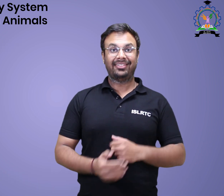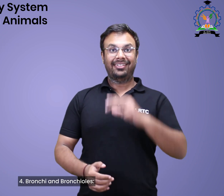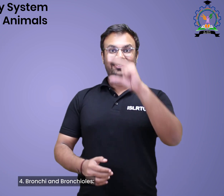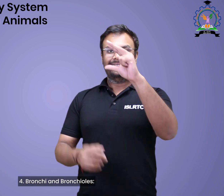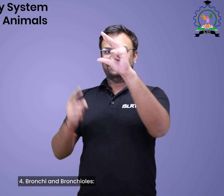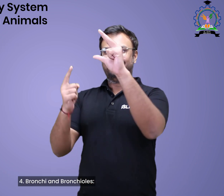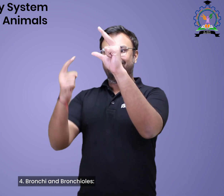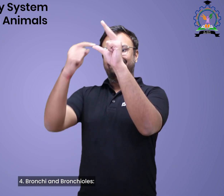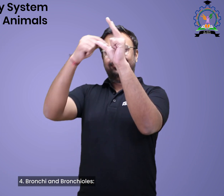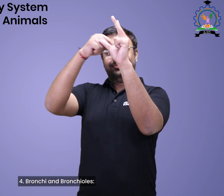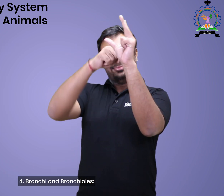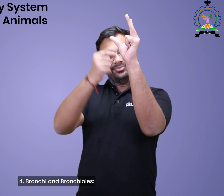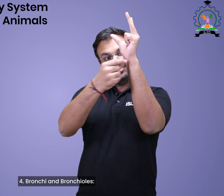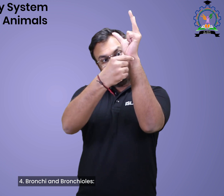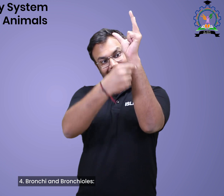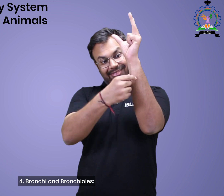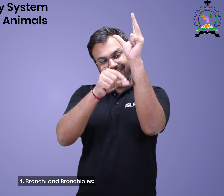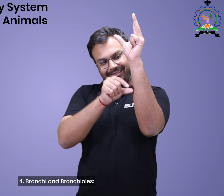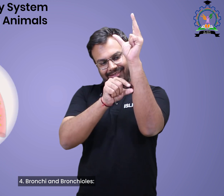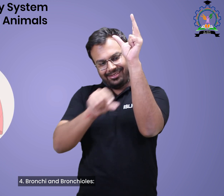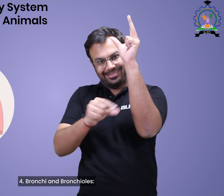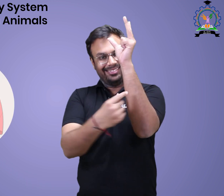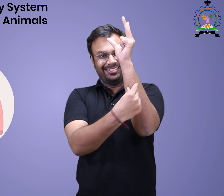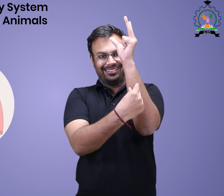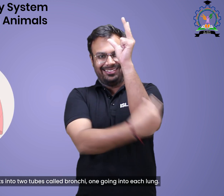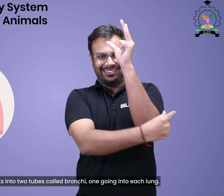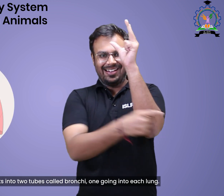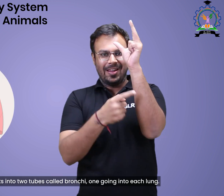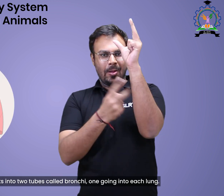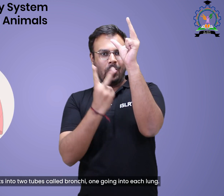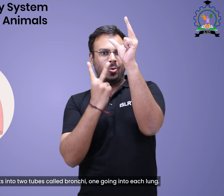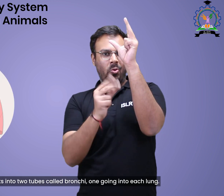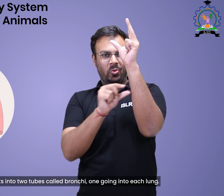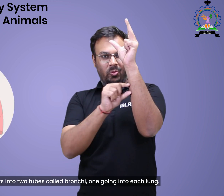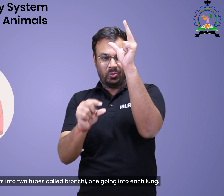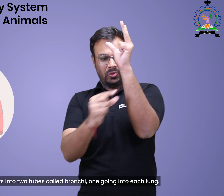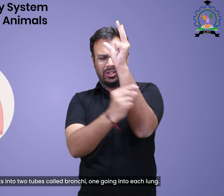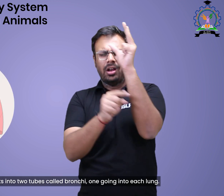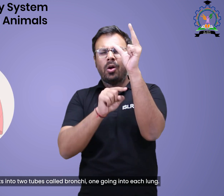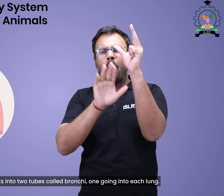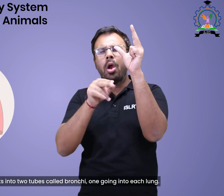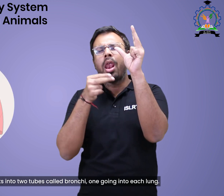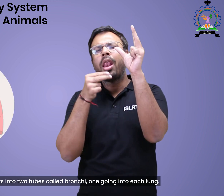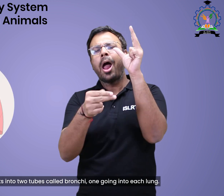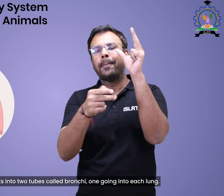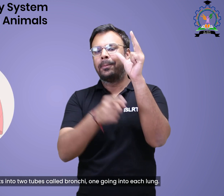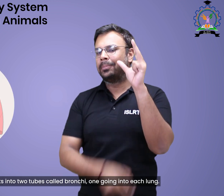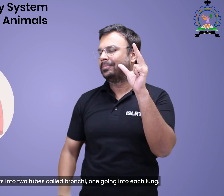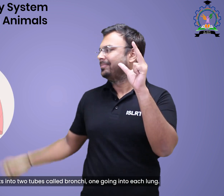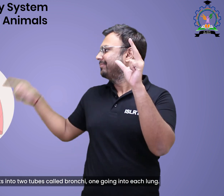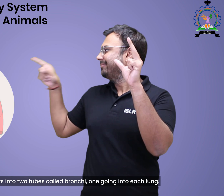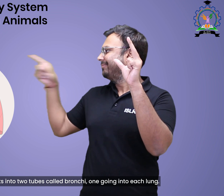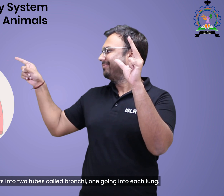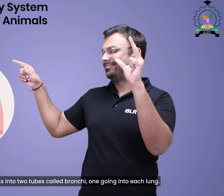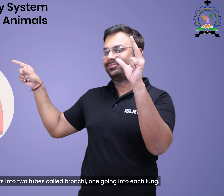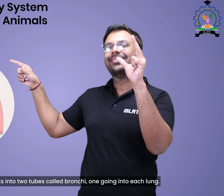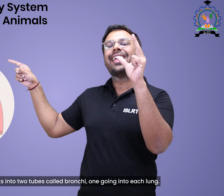Four. Bronchi and bronchioles. The trachea splits into two tubes called bronchi, one going into